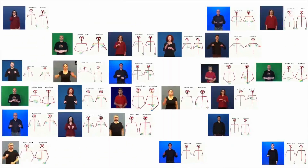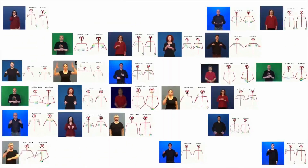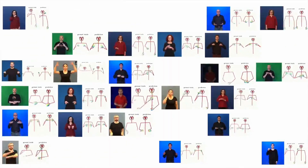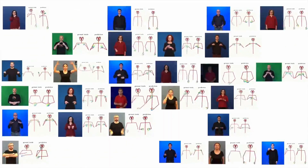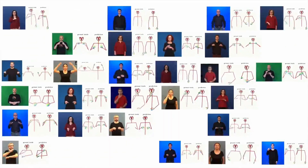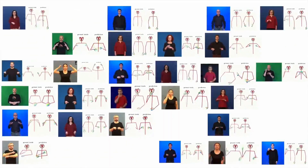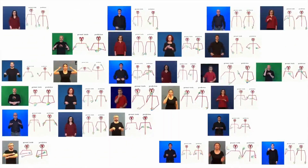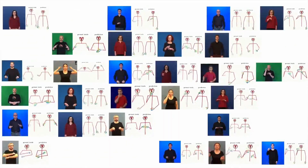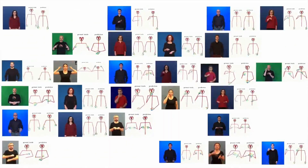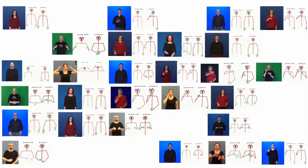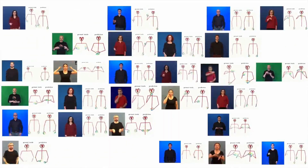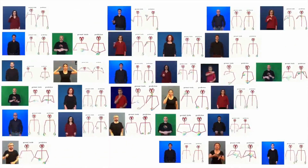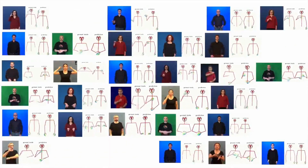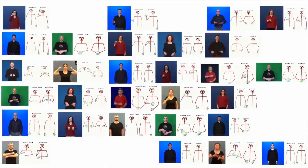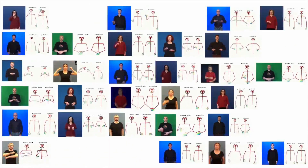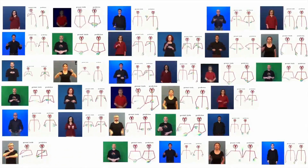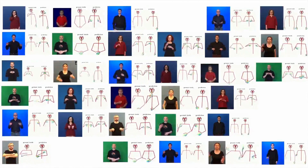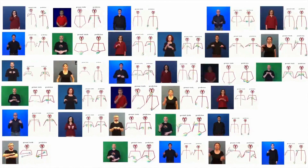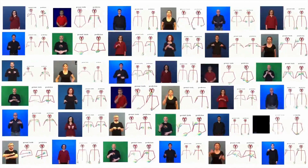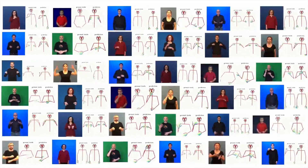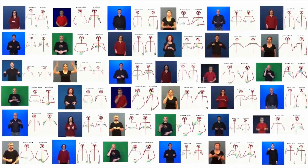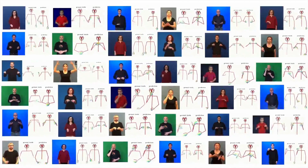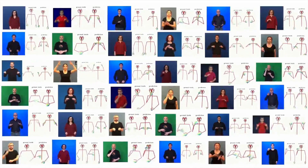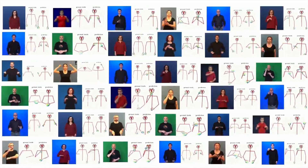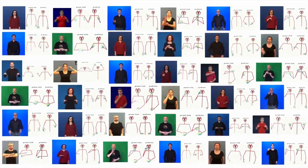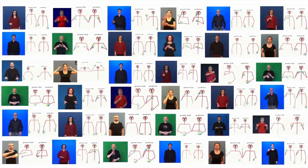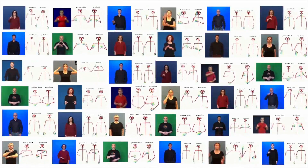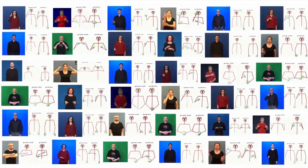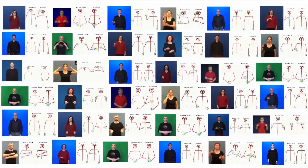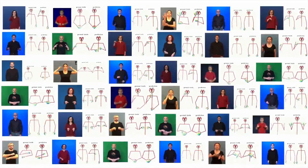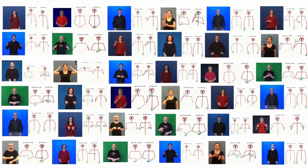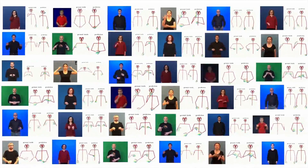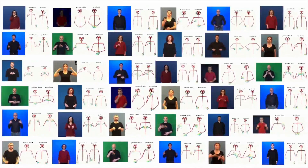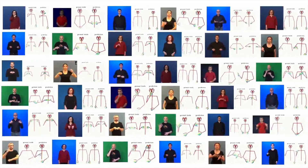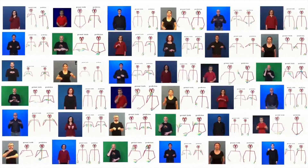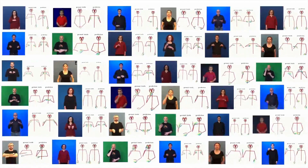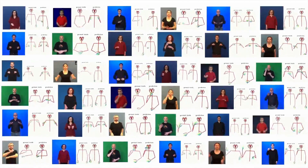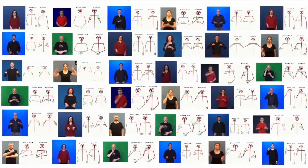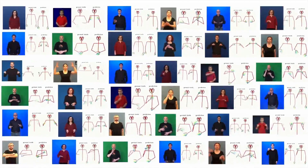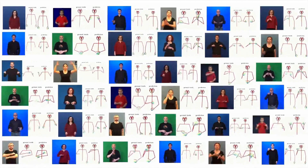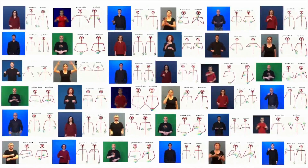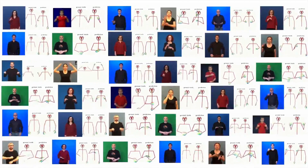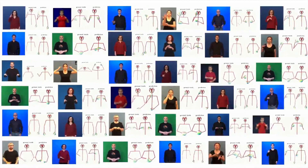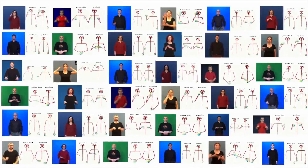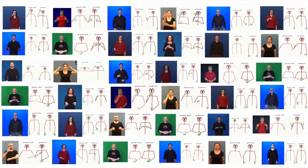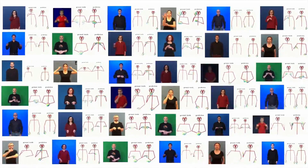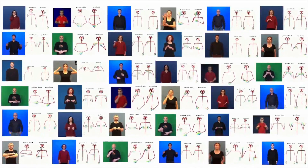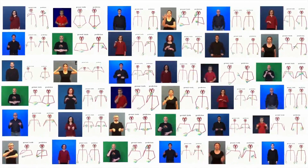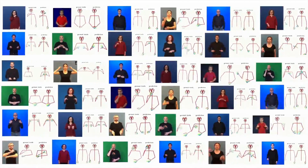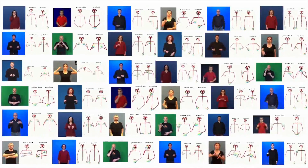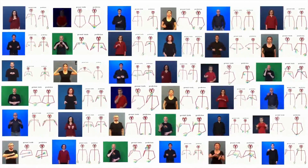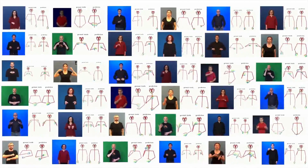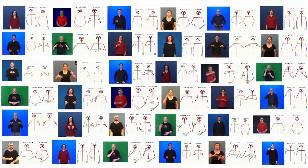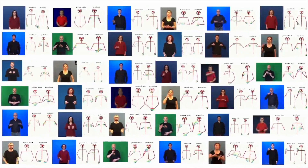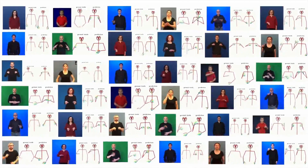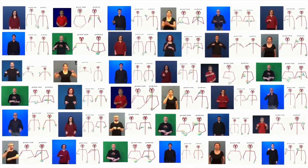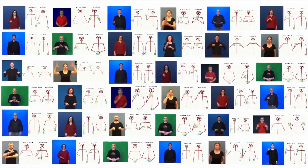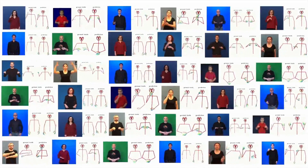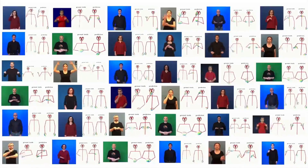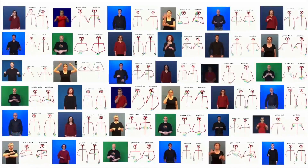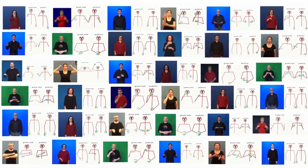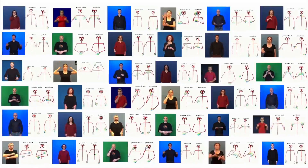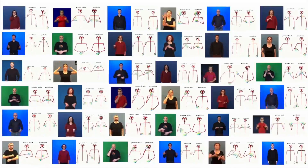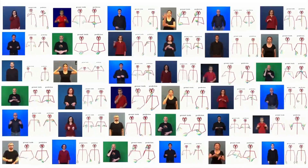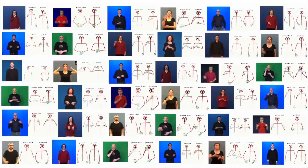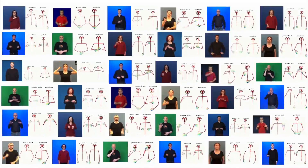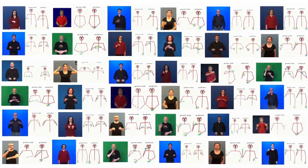with four different languages. We hope our work will lead the way toward developing a full pipeline for sign language production, facilitating